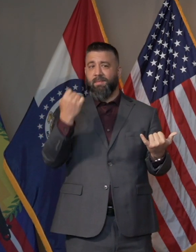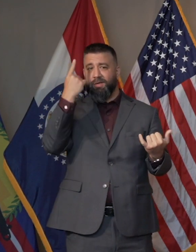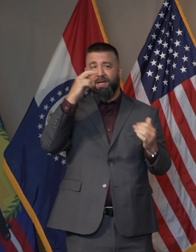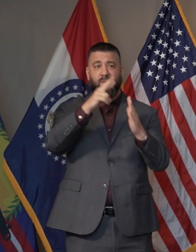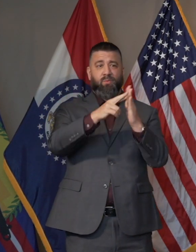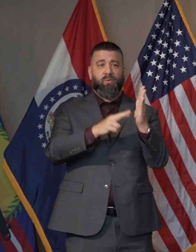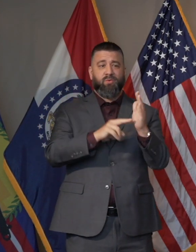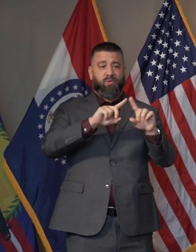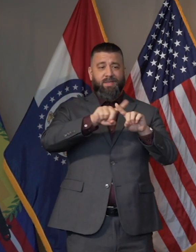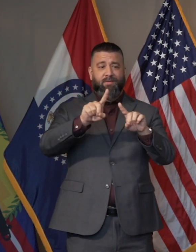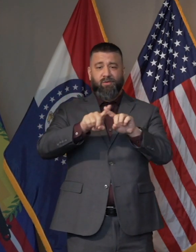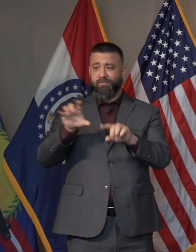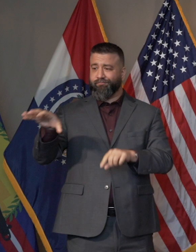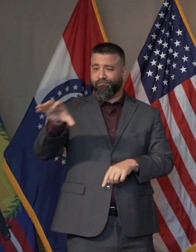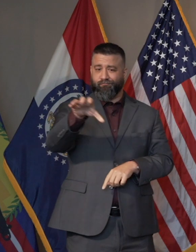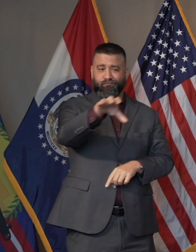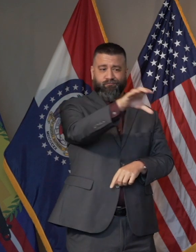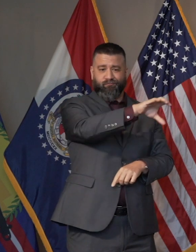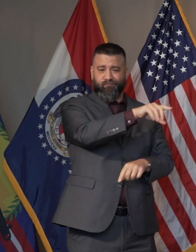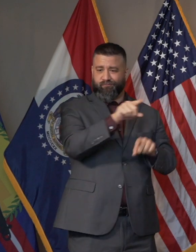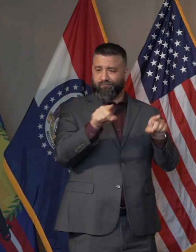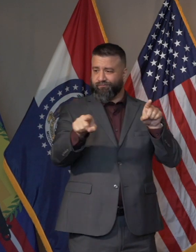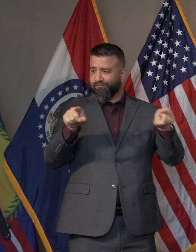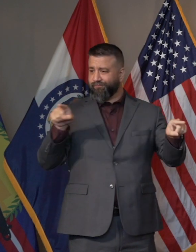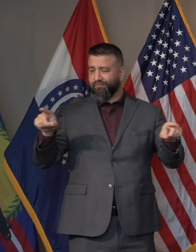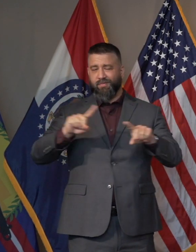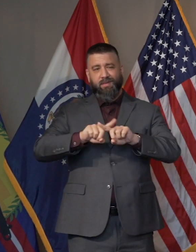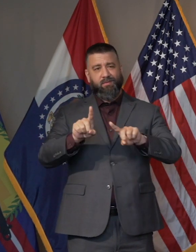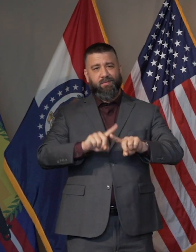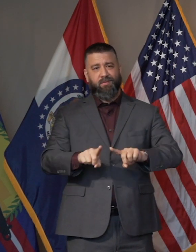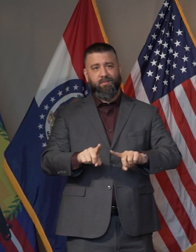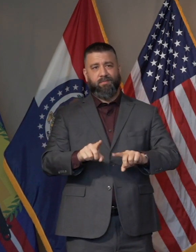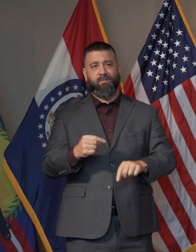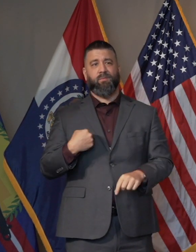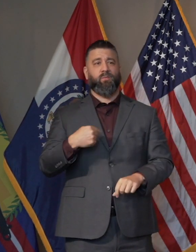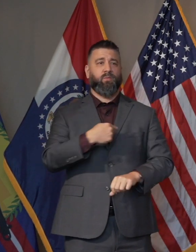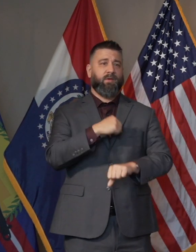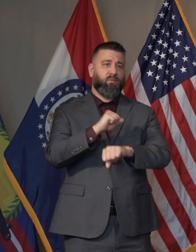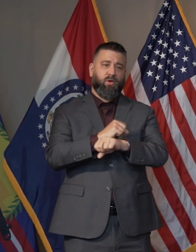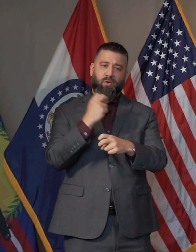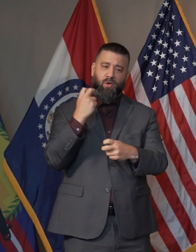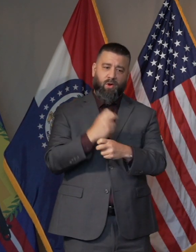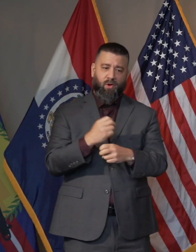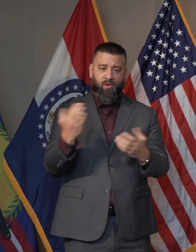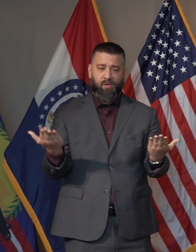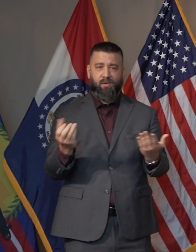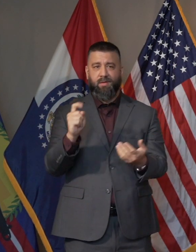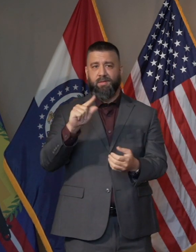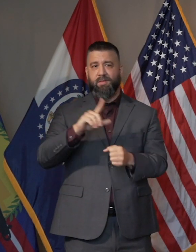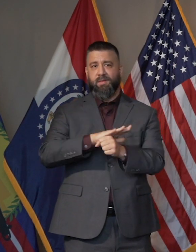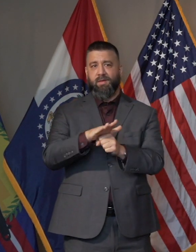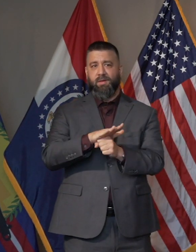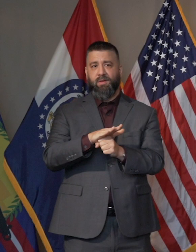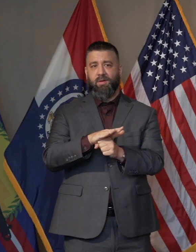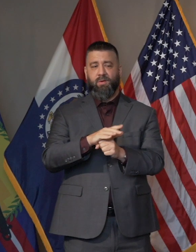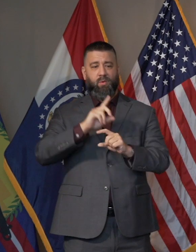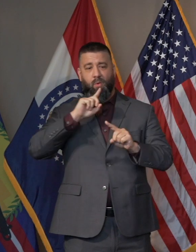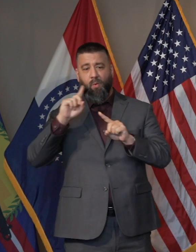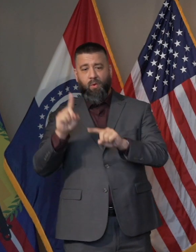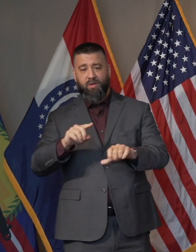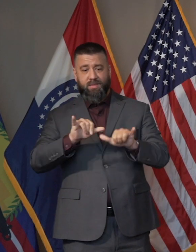health orders across our country. We've worked hard in St. Louis County. We had one of the first stay-at-home orders in the